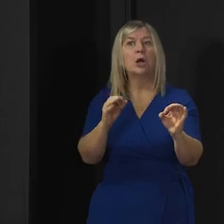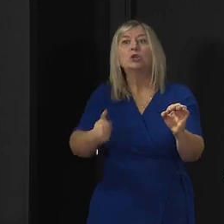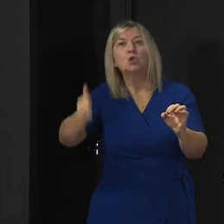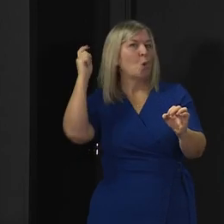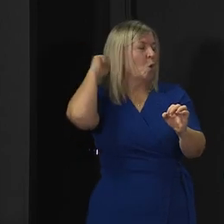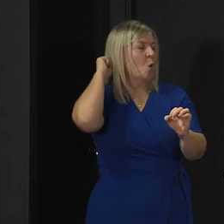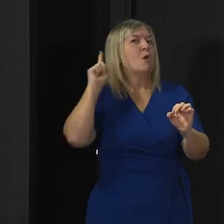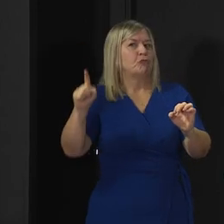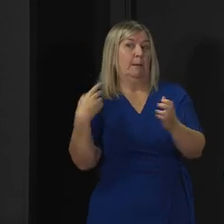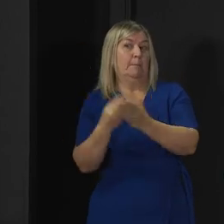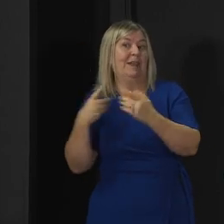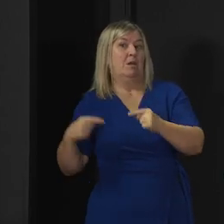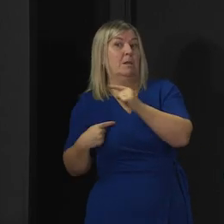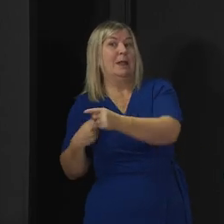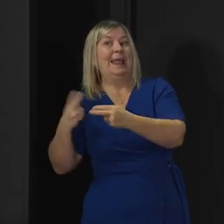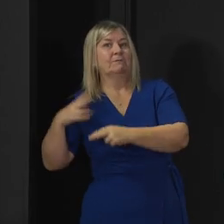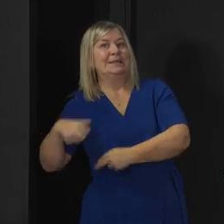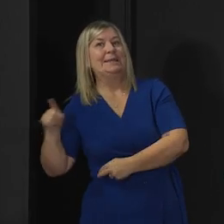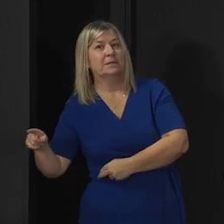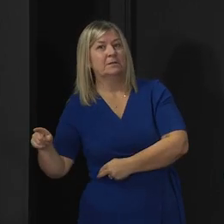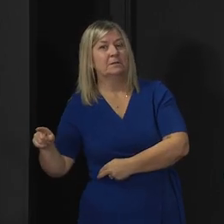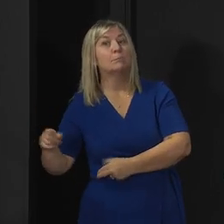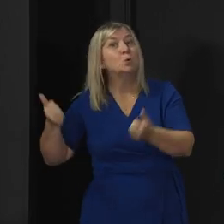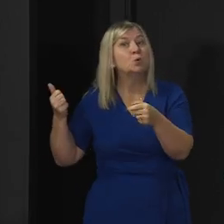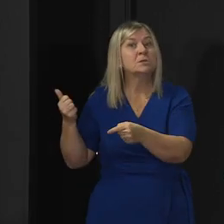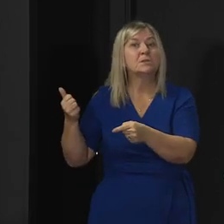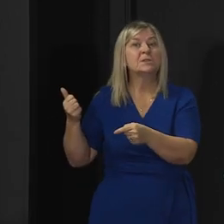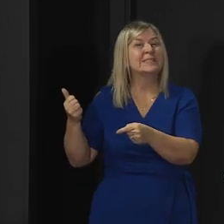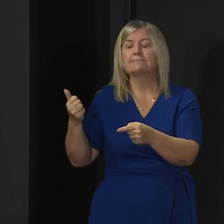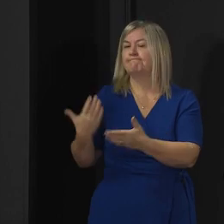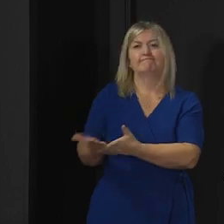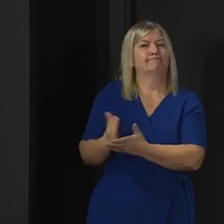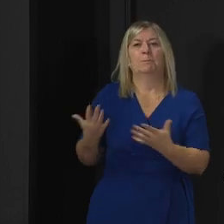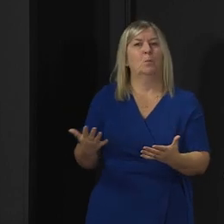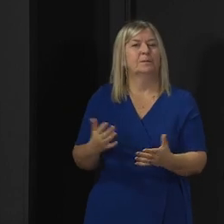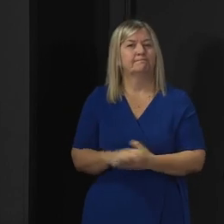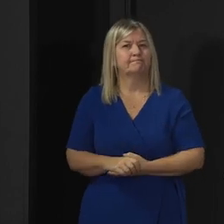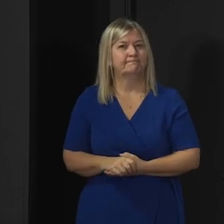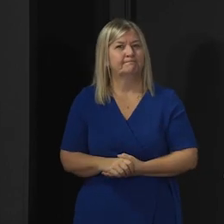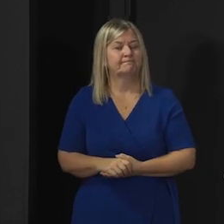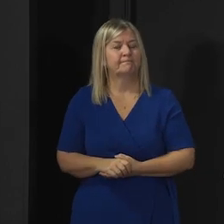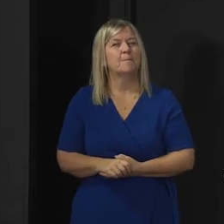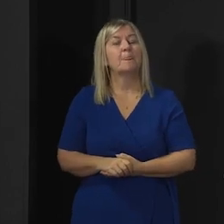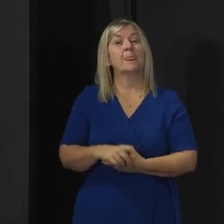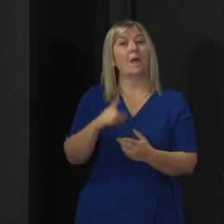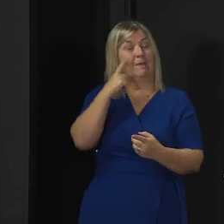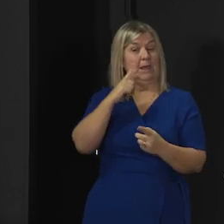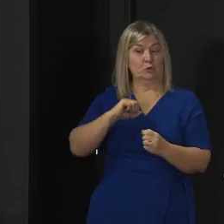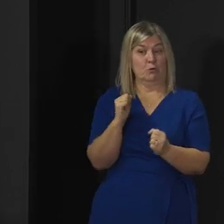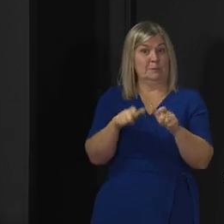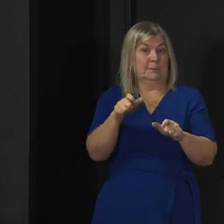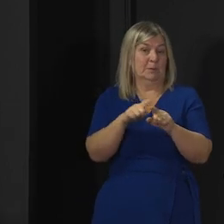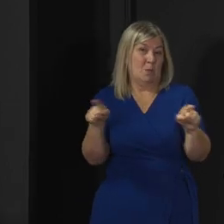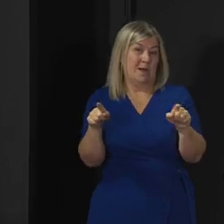the data. And that's the position I hope we can continue to be in. But I also think people in Scotland would not